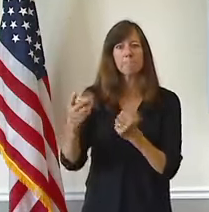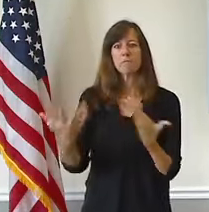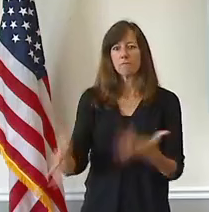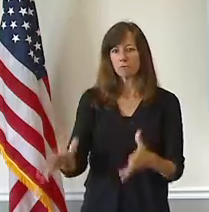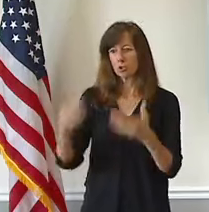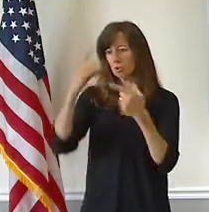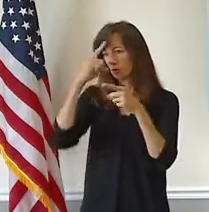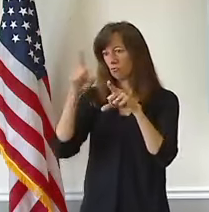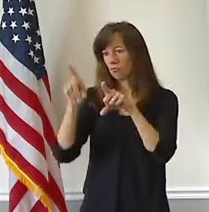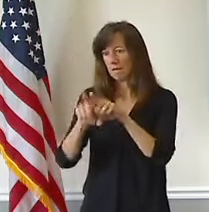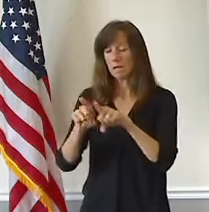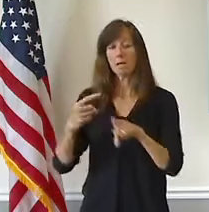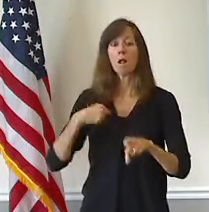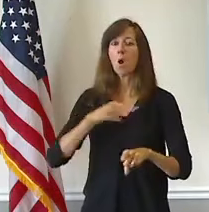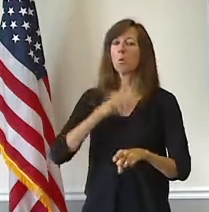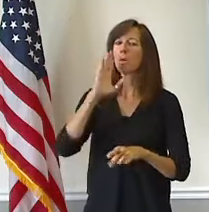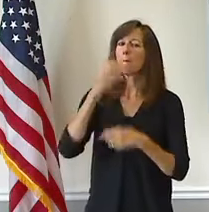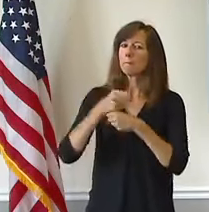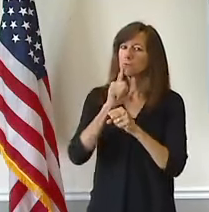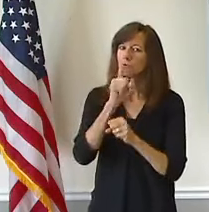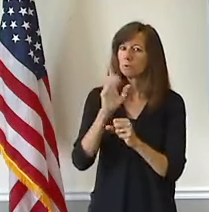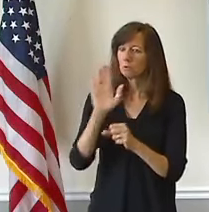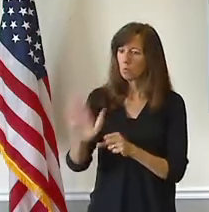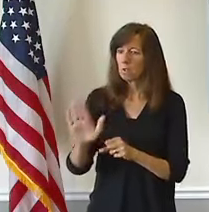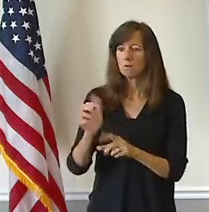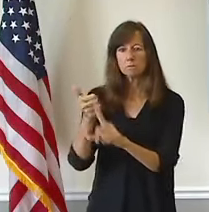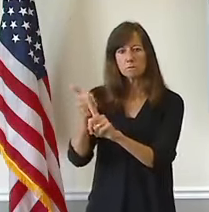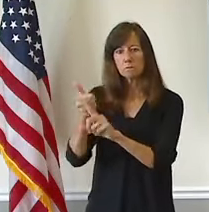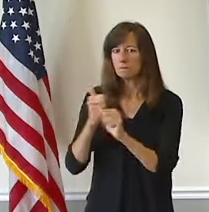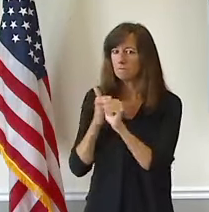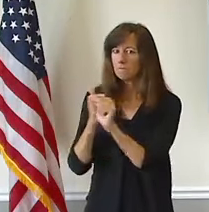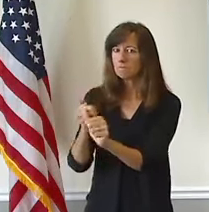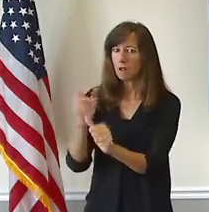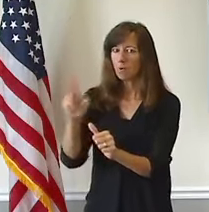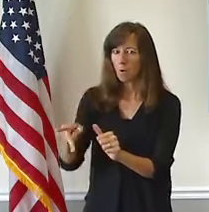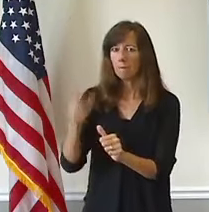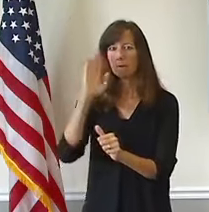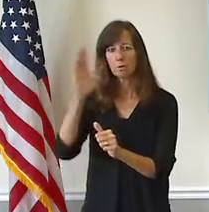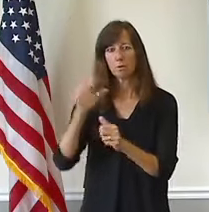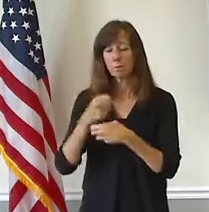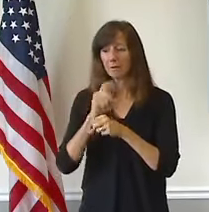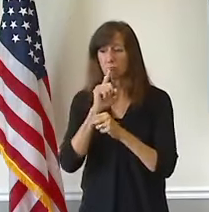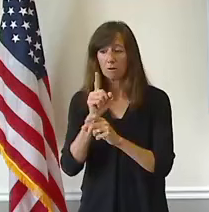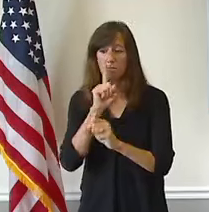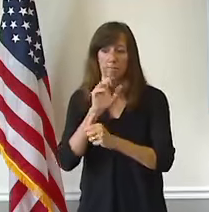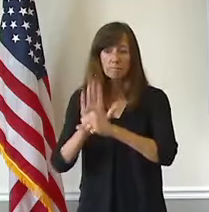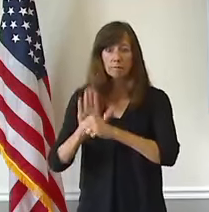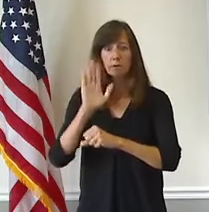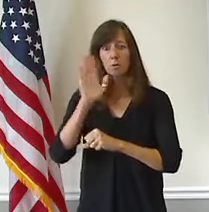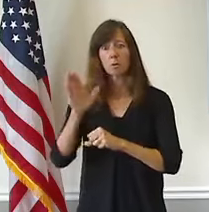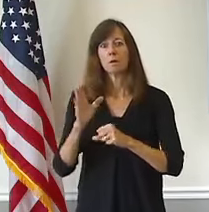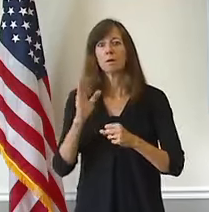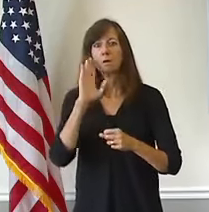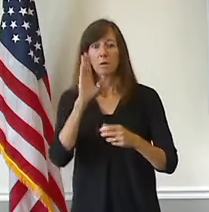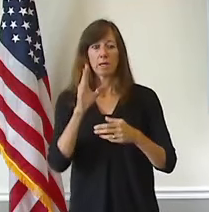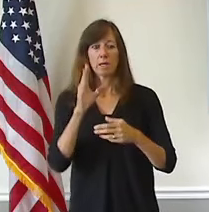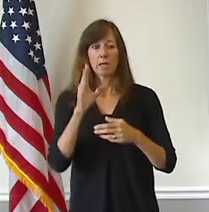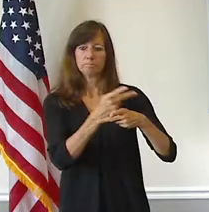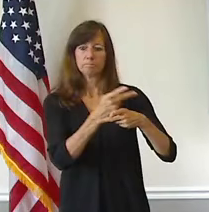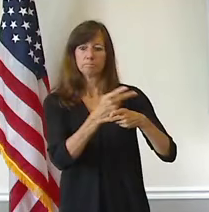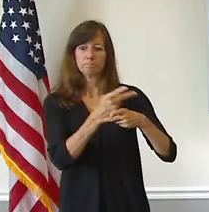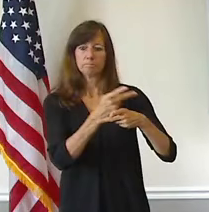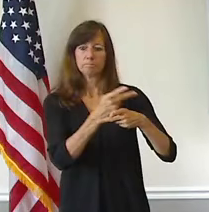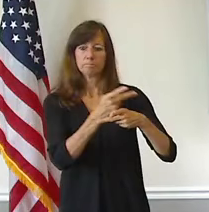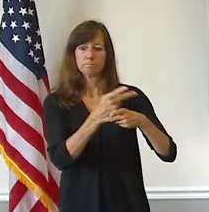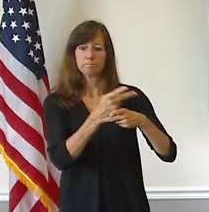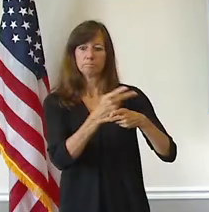every county does in response to these. Again, we convene these calls with all the local leadership and the utilities. Optimum has